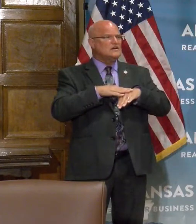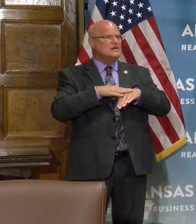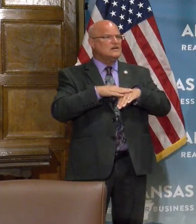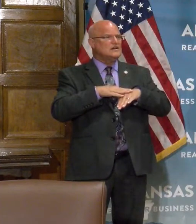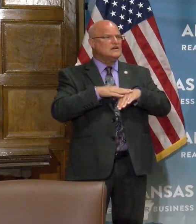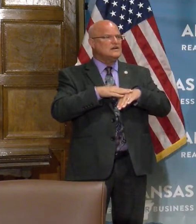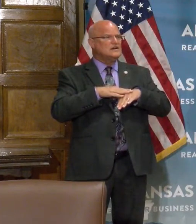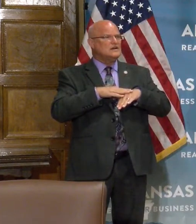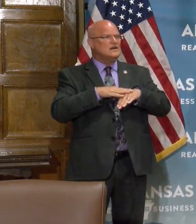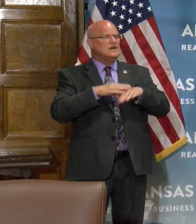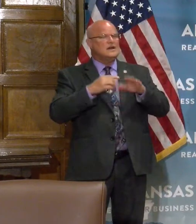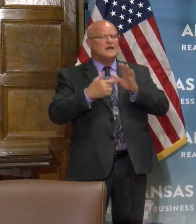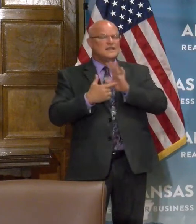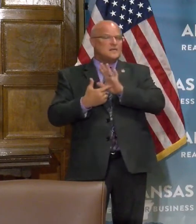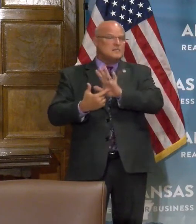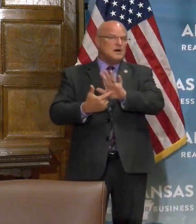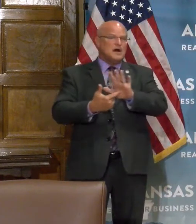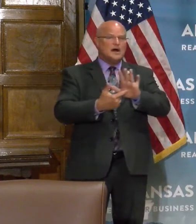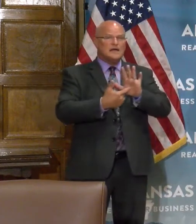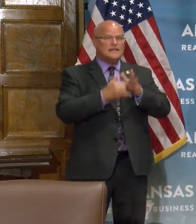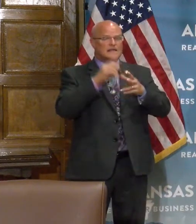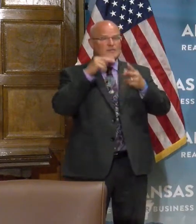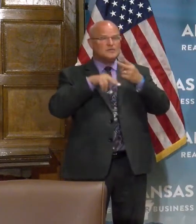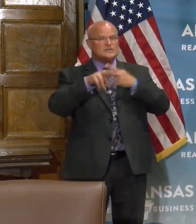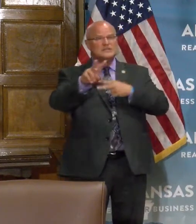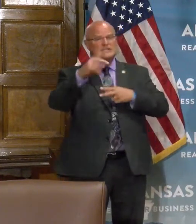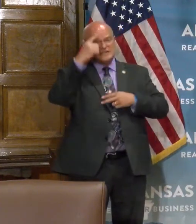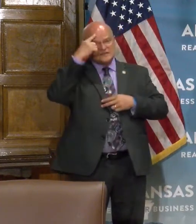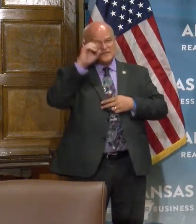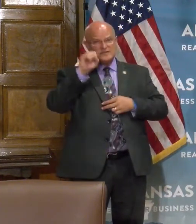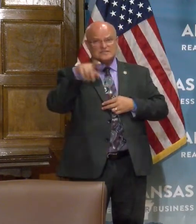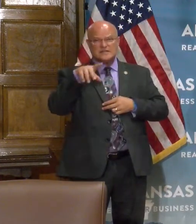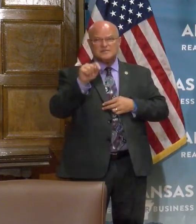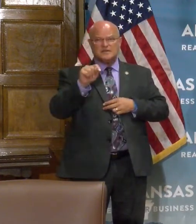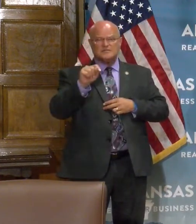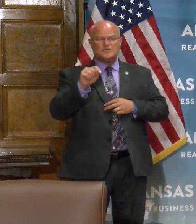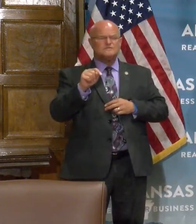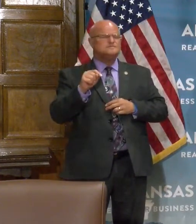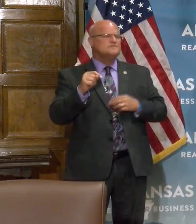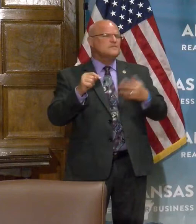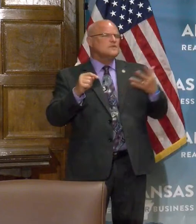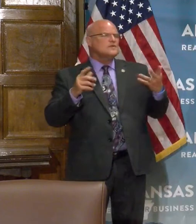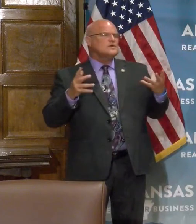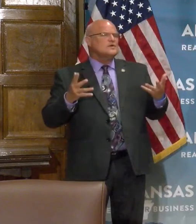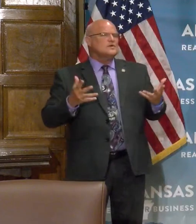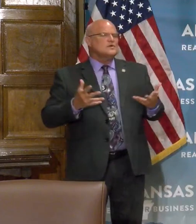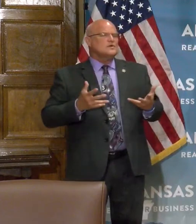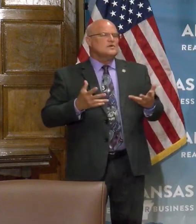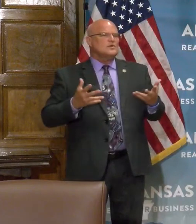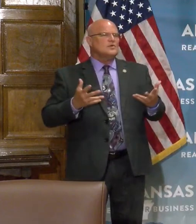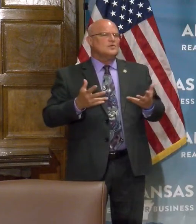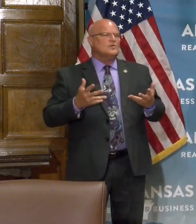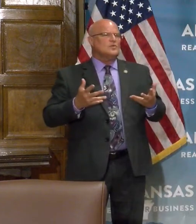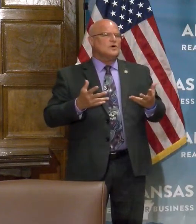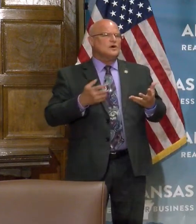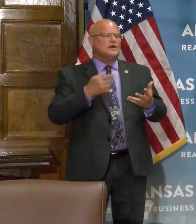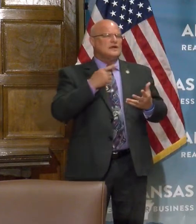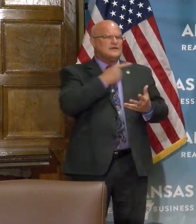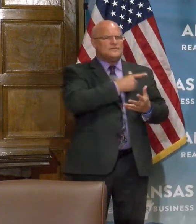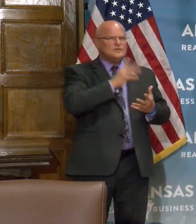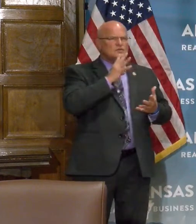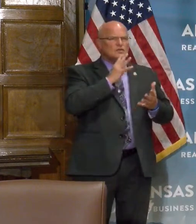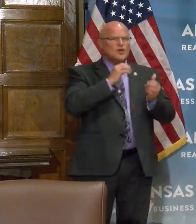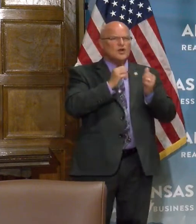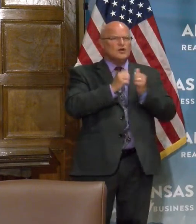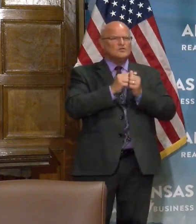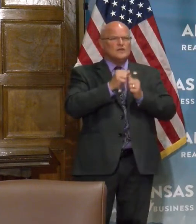on the modeling that they've predicted for September. We want to see, if you've talked with the